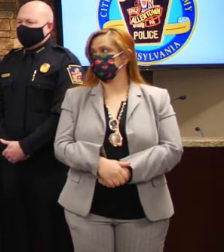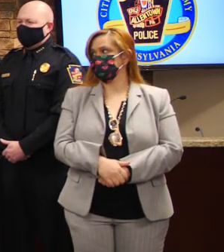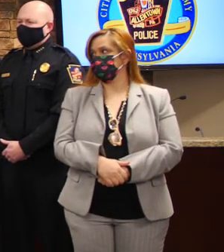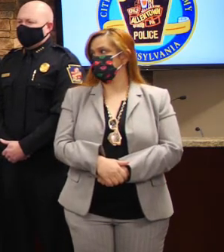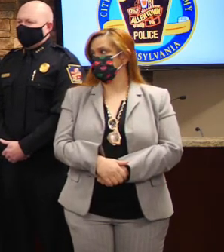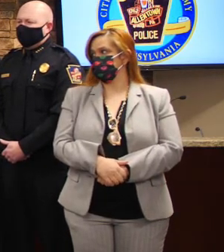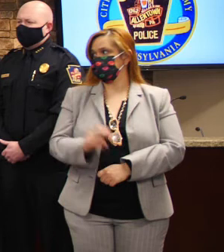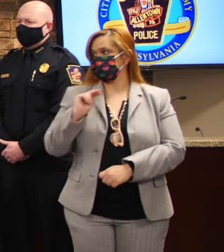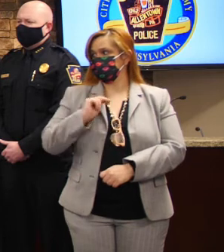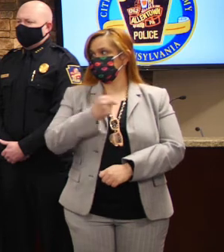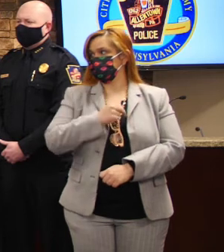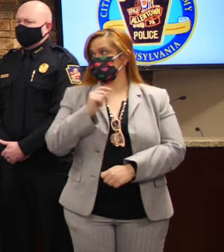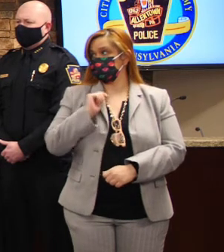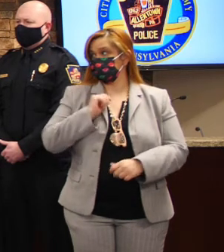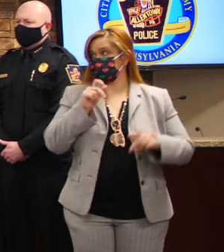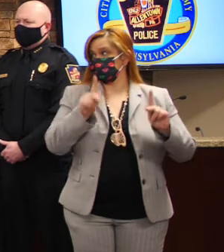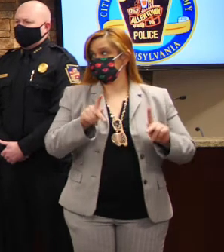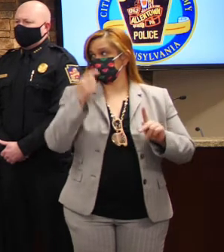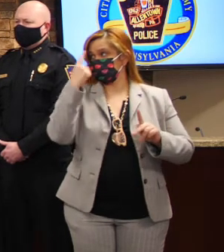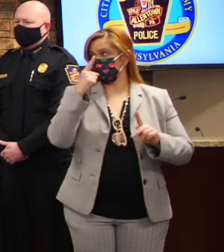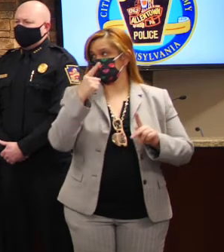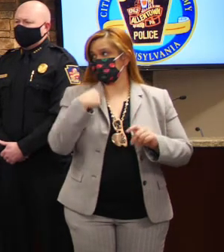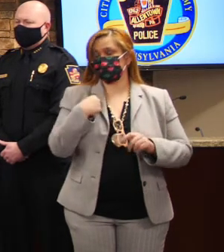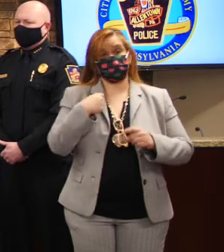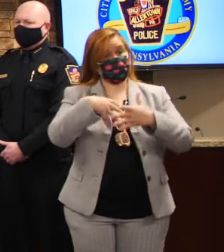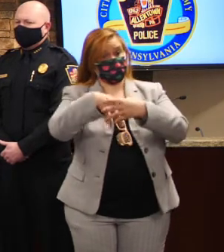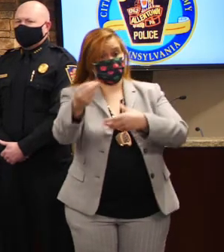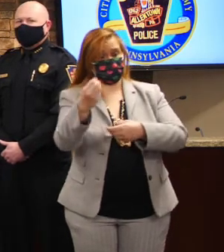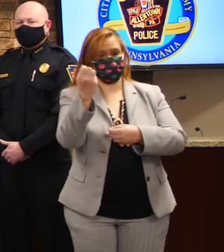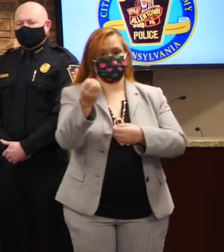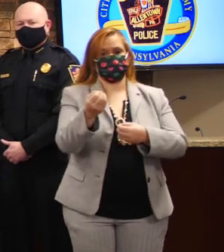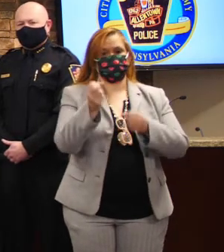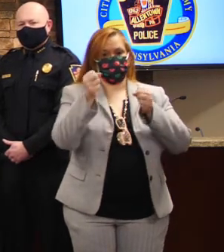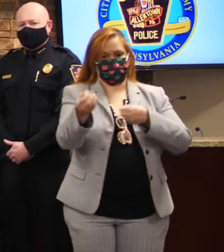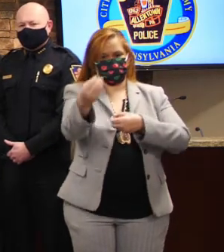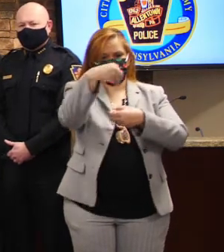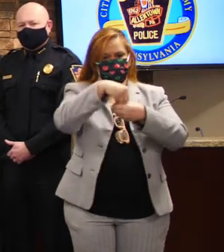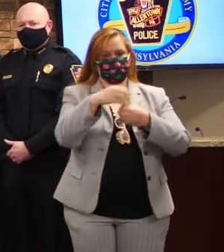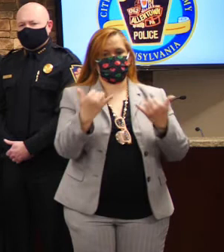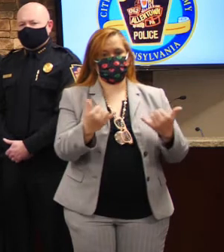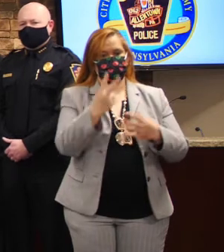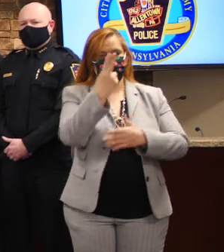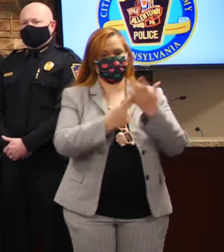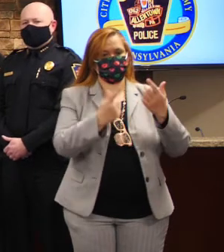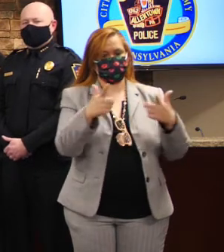long, a large majority of our community were locked out of the Citizen Academy due to the language